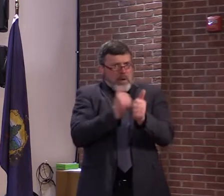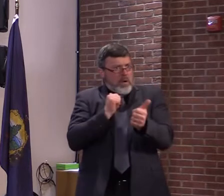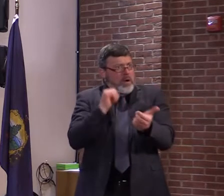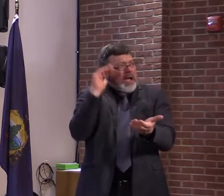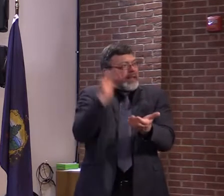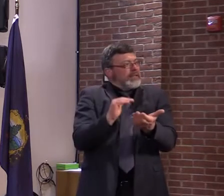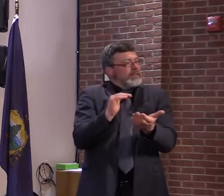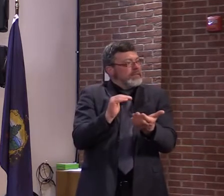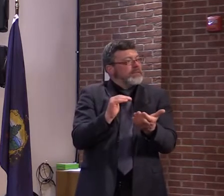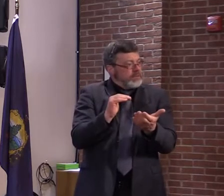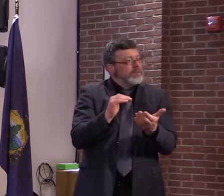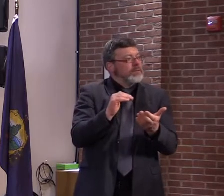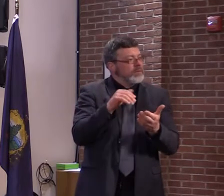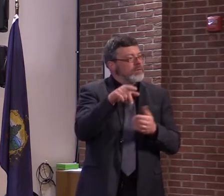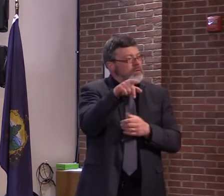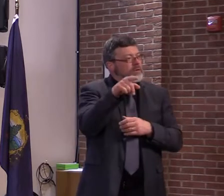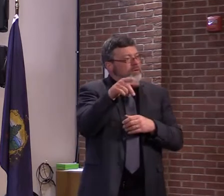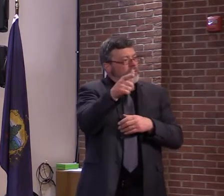visit KnowVermont,